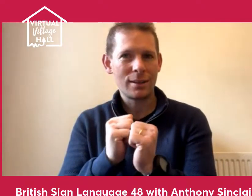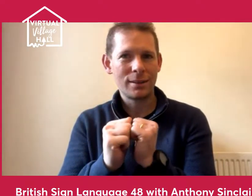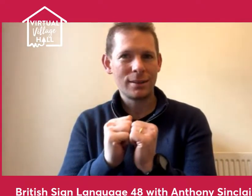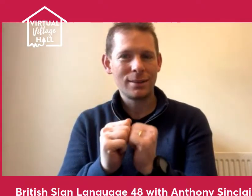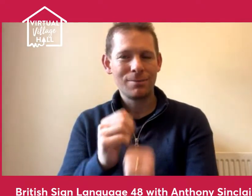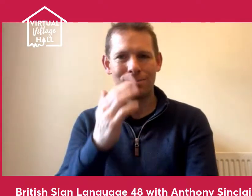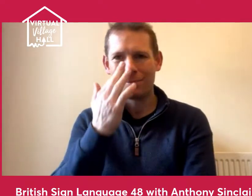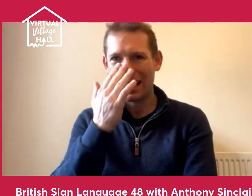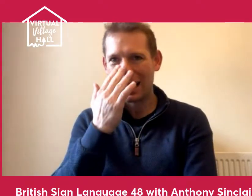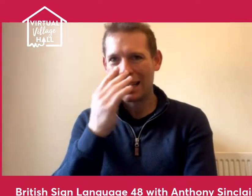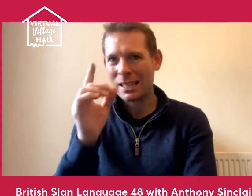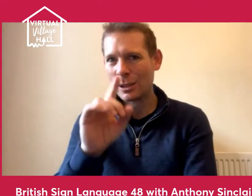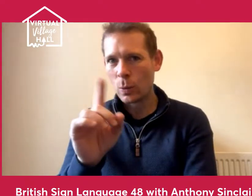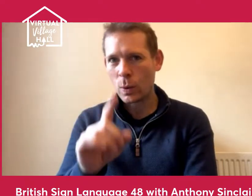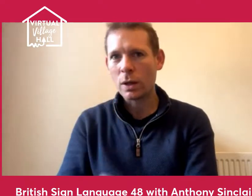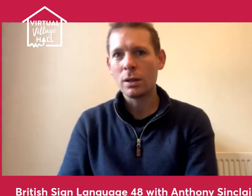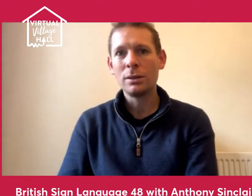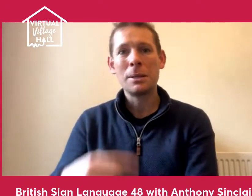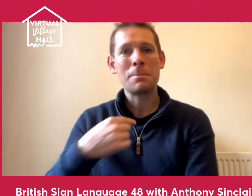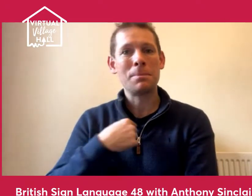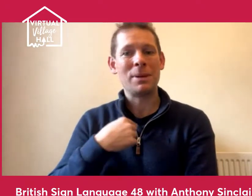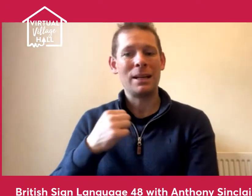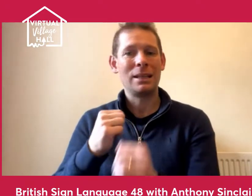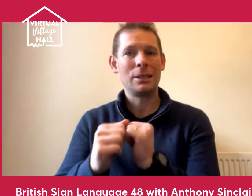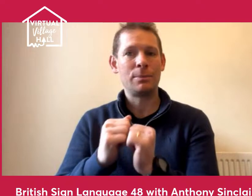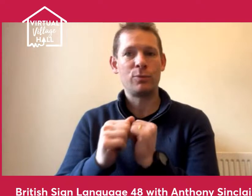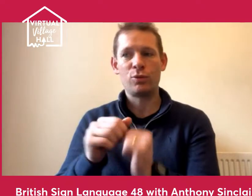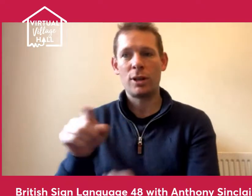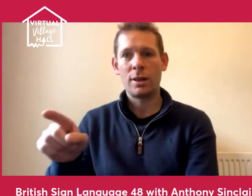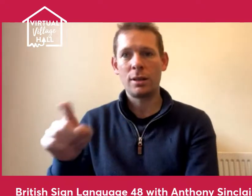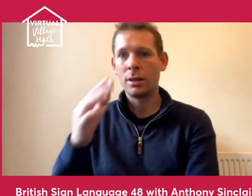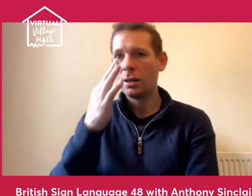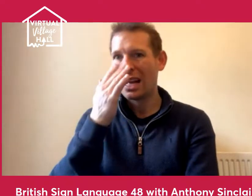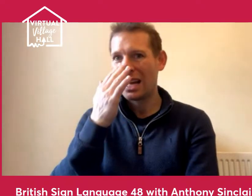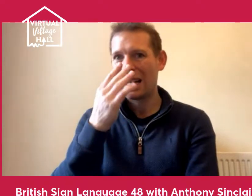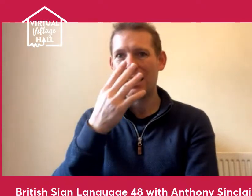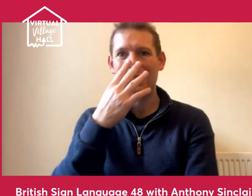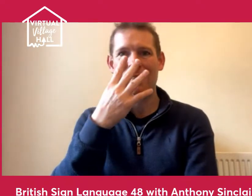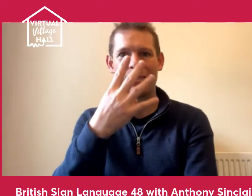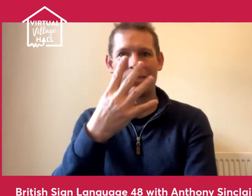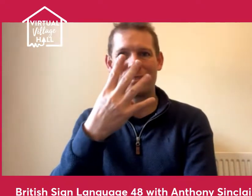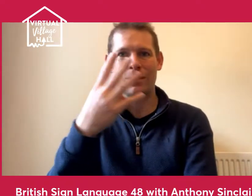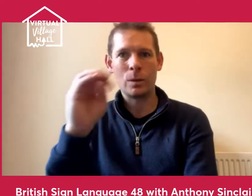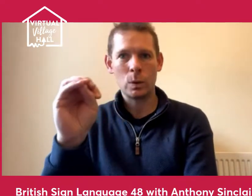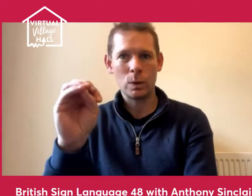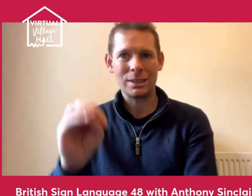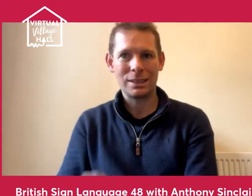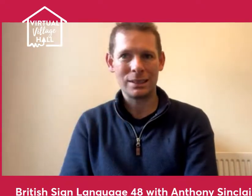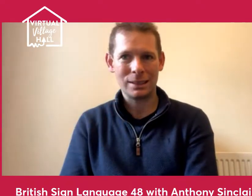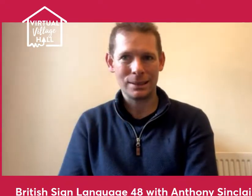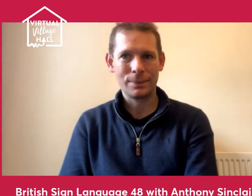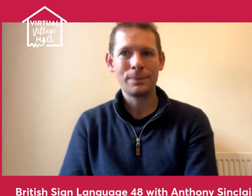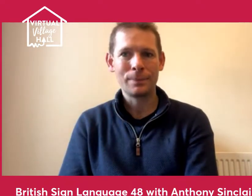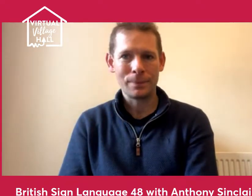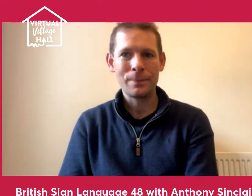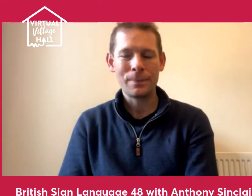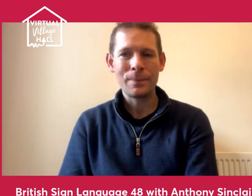Your brother, age what? My brother's age is 40.